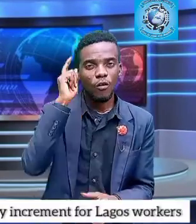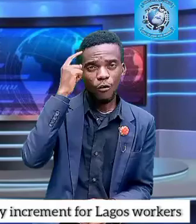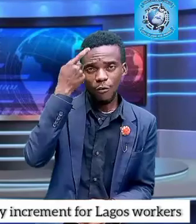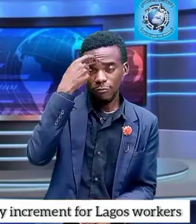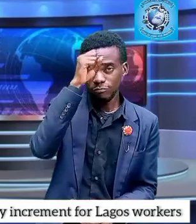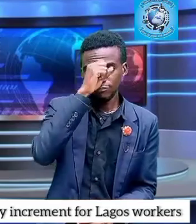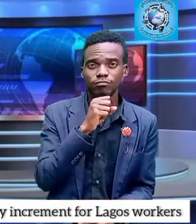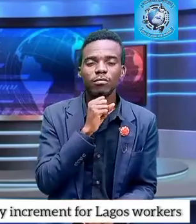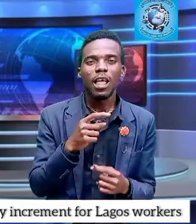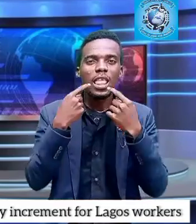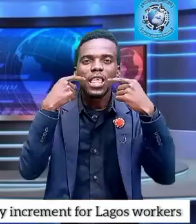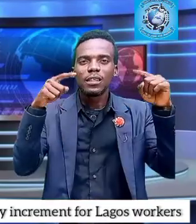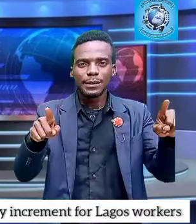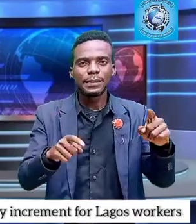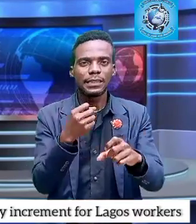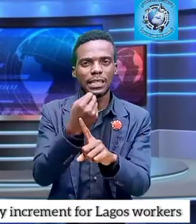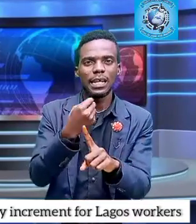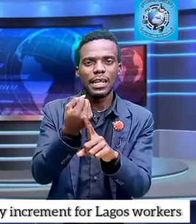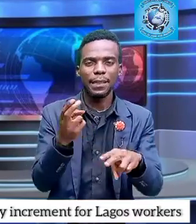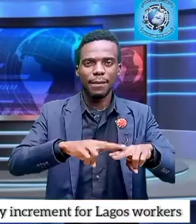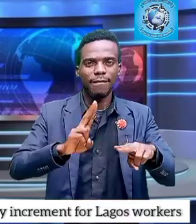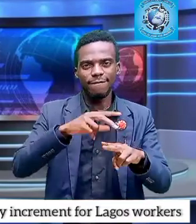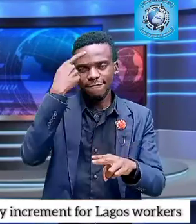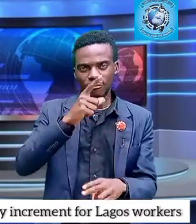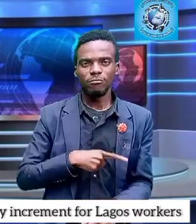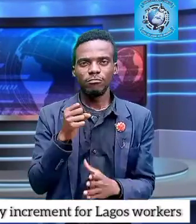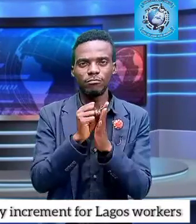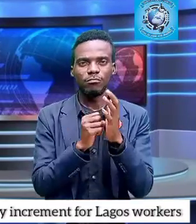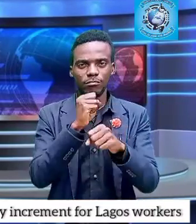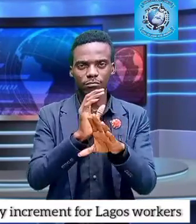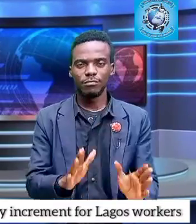Governor Sanwo-Olu announces salary increment for Lagos State workers.